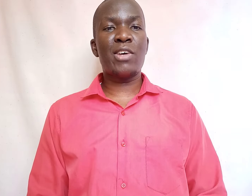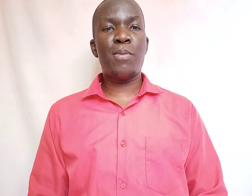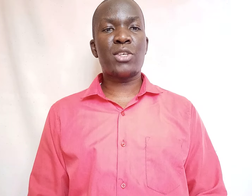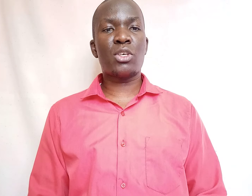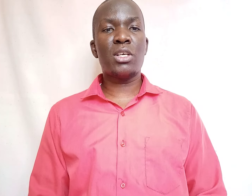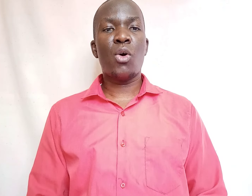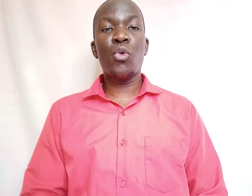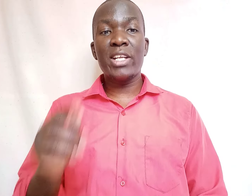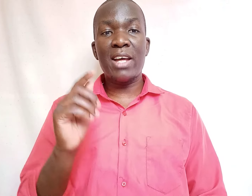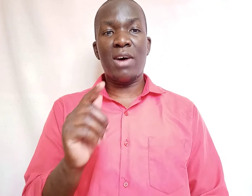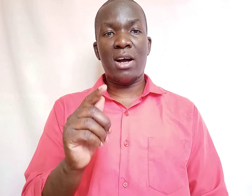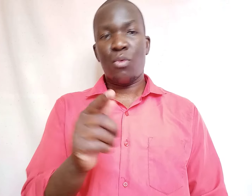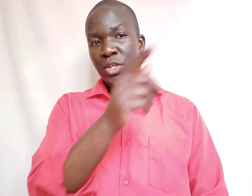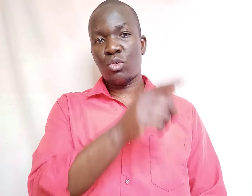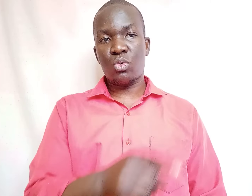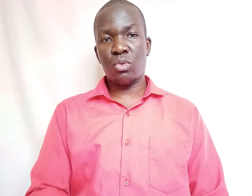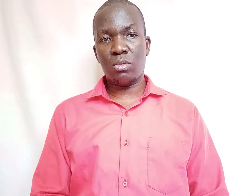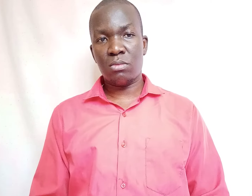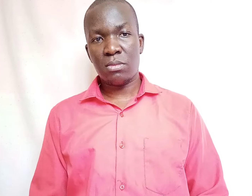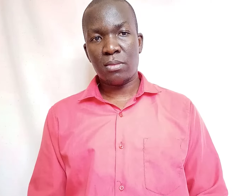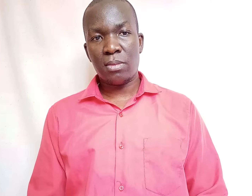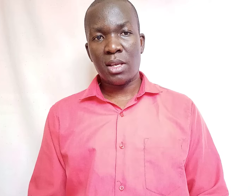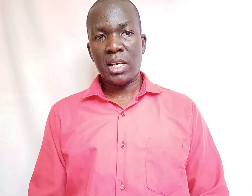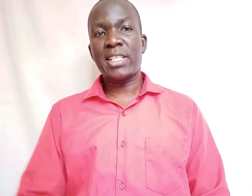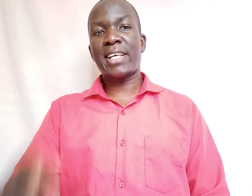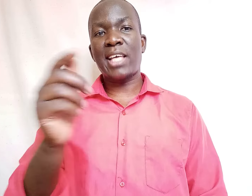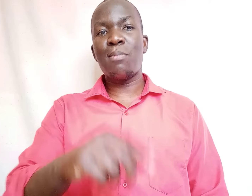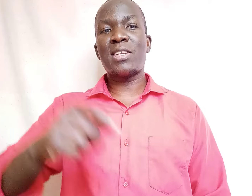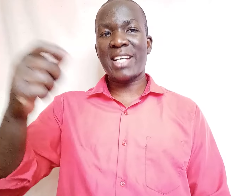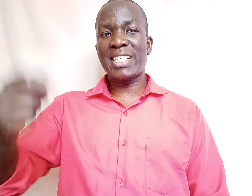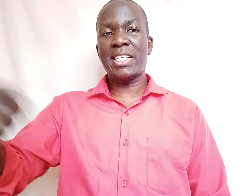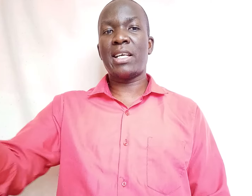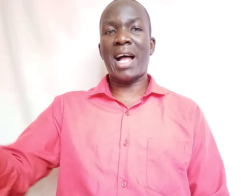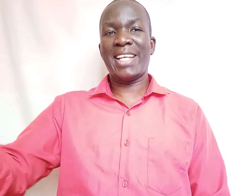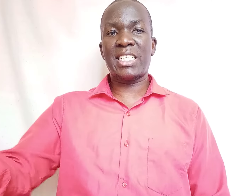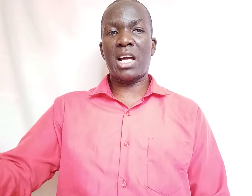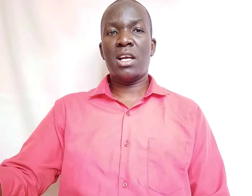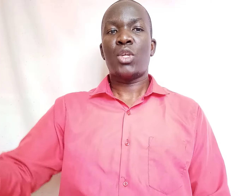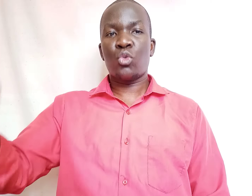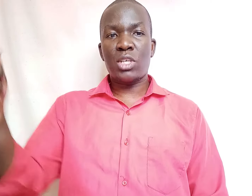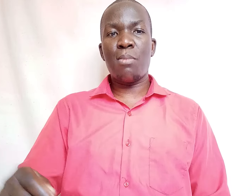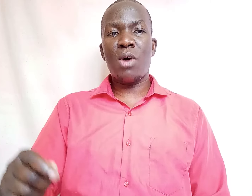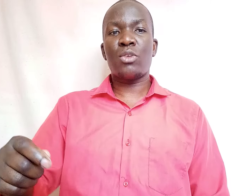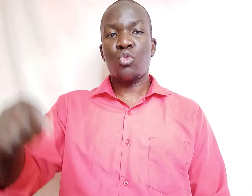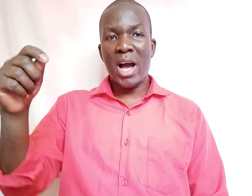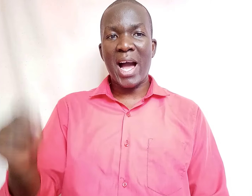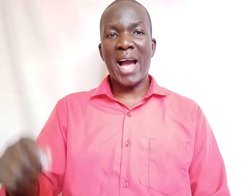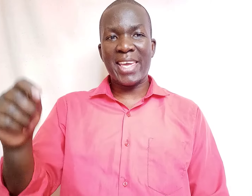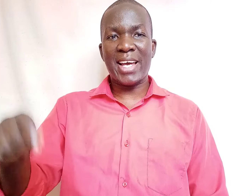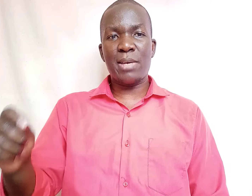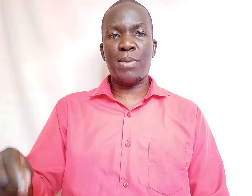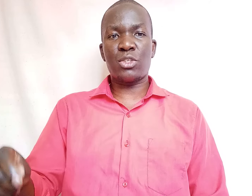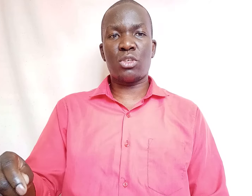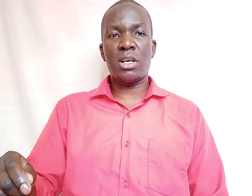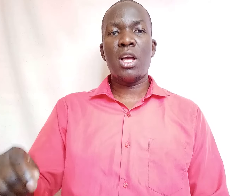deaf person who never went to school? It's like someone writing a letter to a hearing person